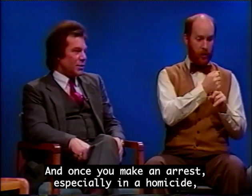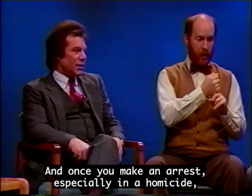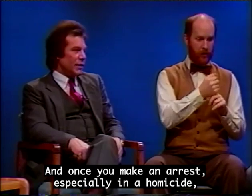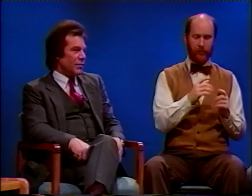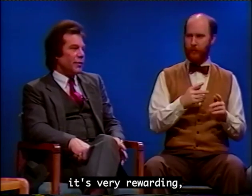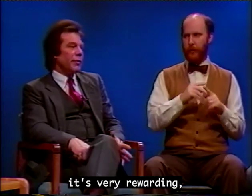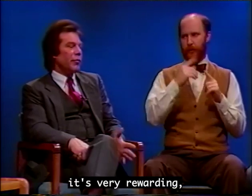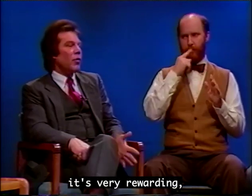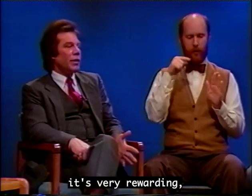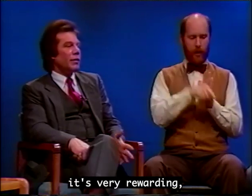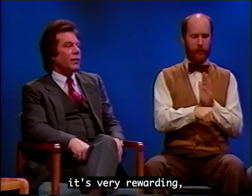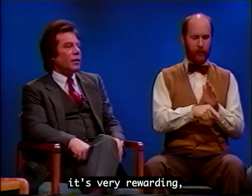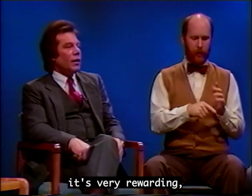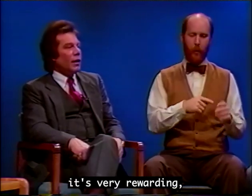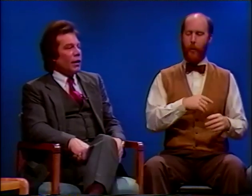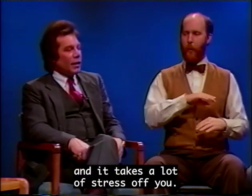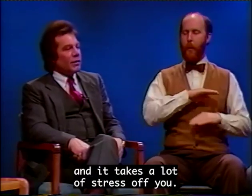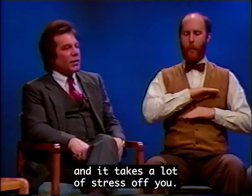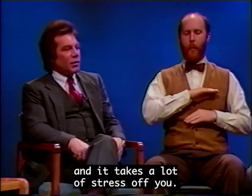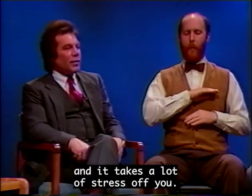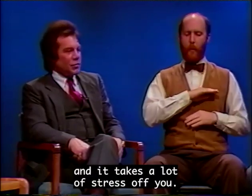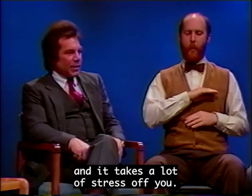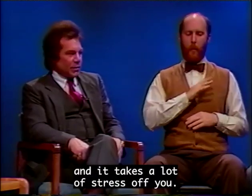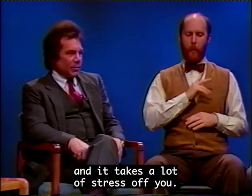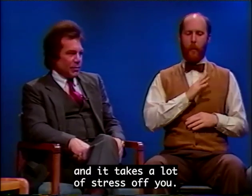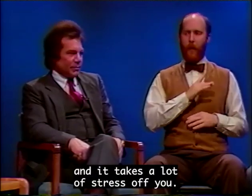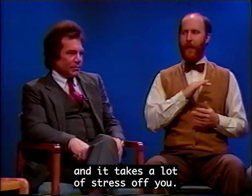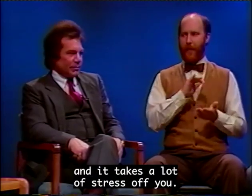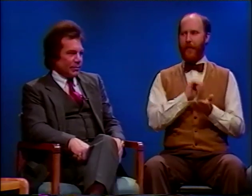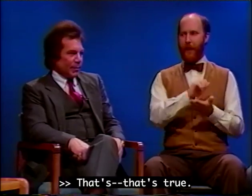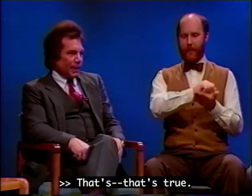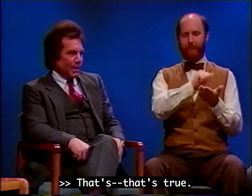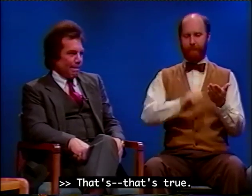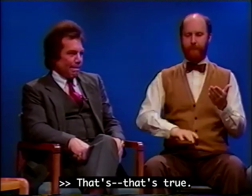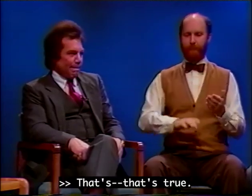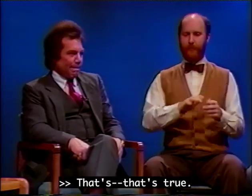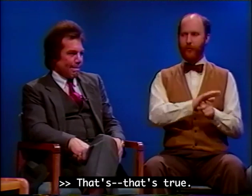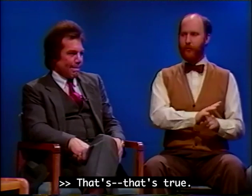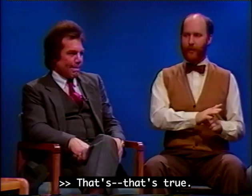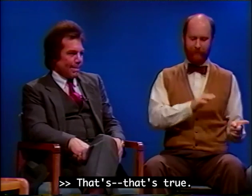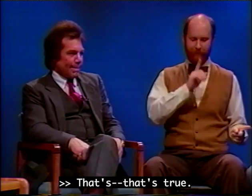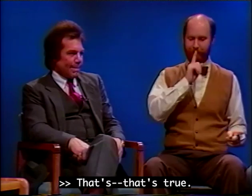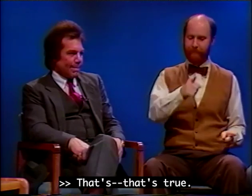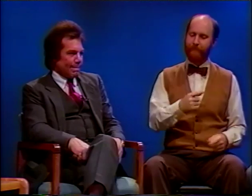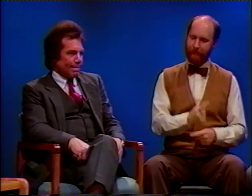in a homicide, it's very rewarding, and it takes a lot of stress off you. That's true.